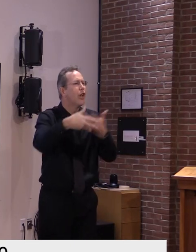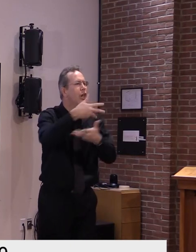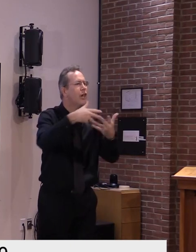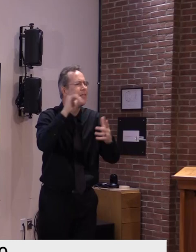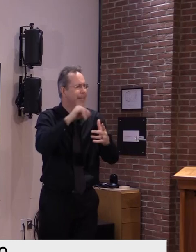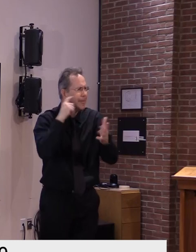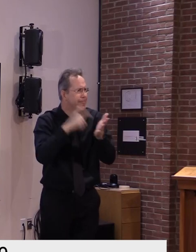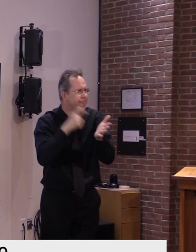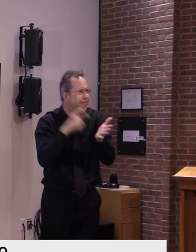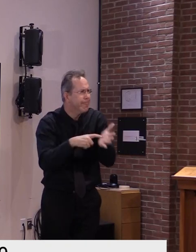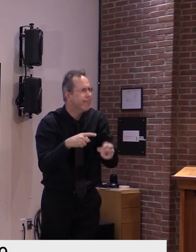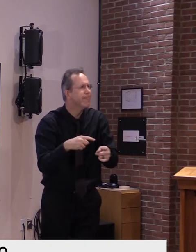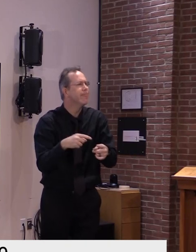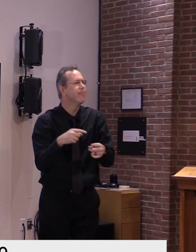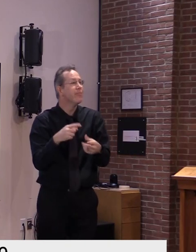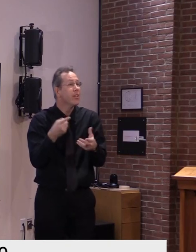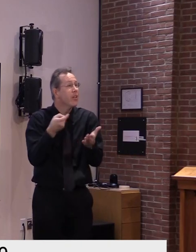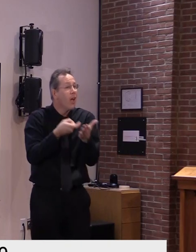Team event.